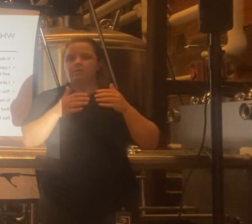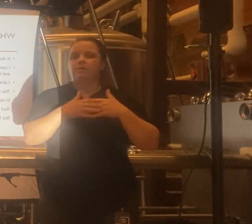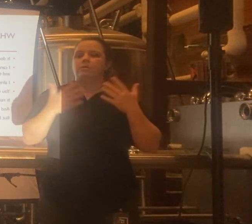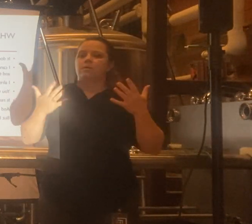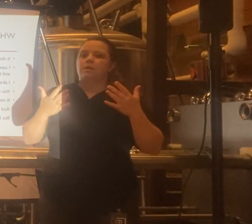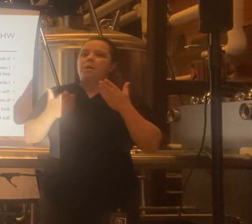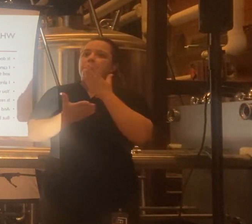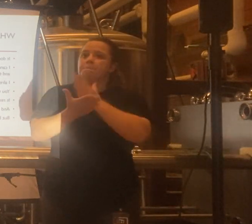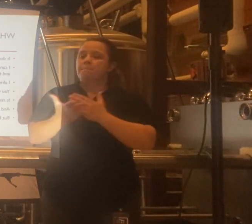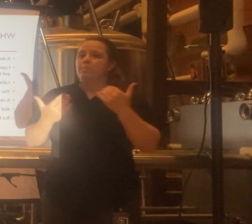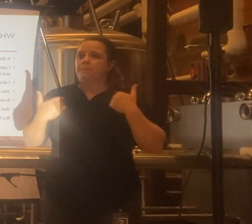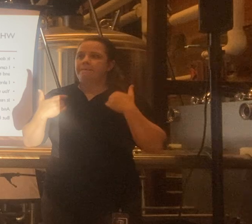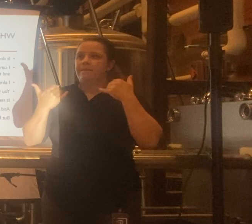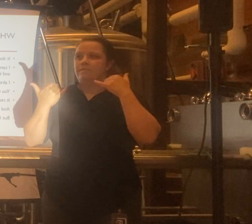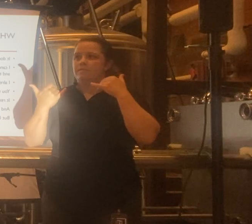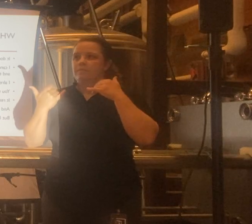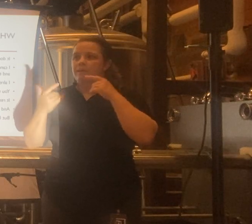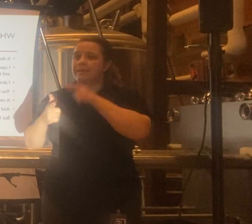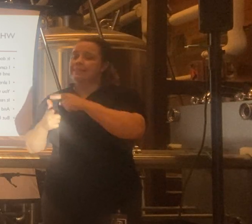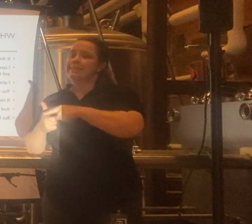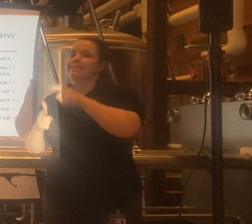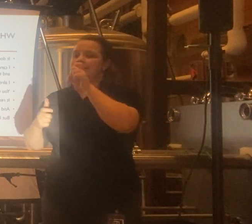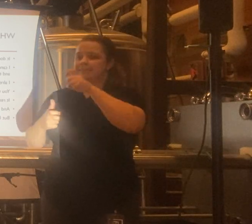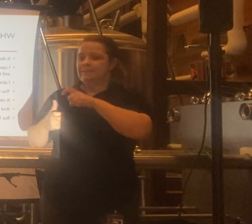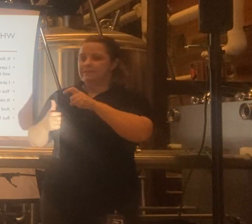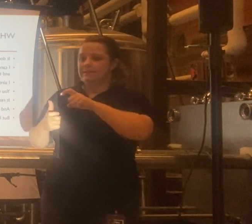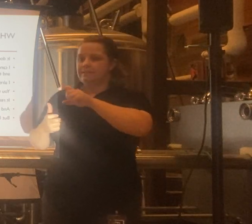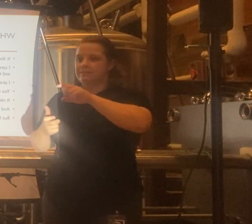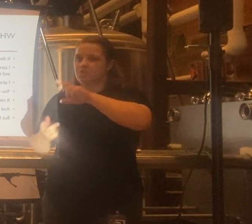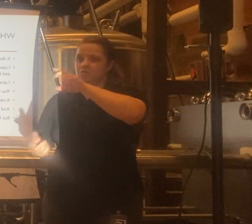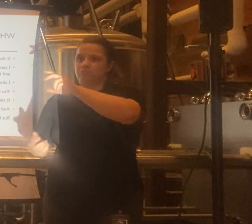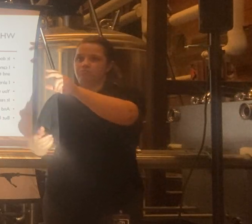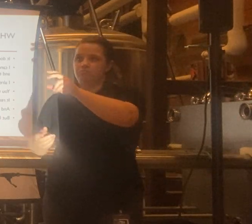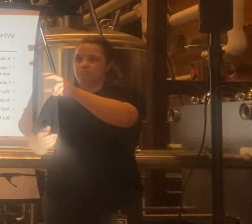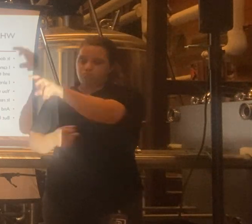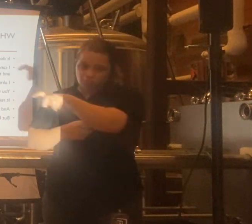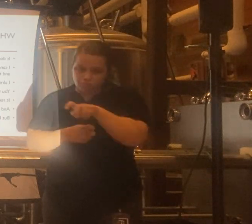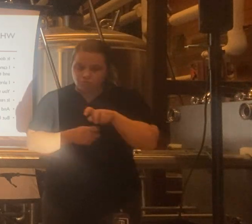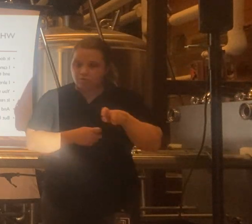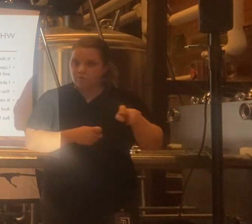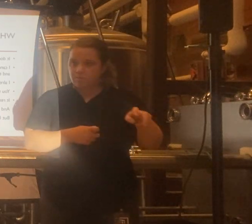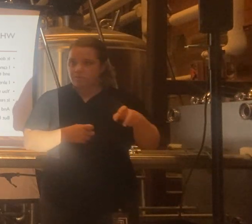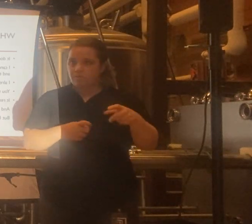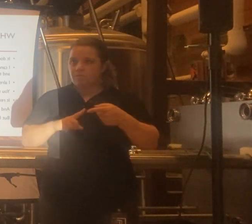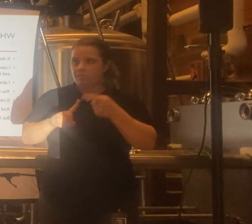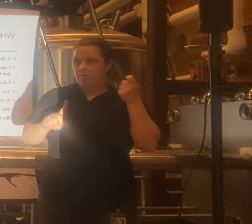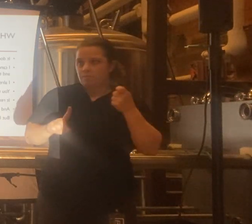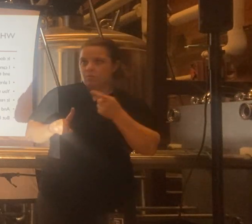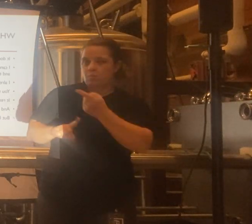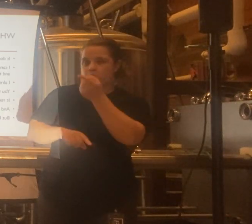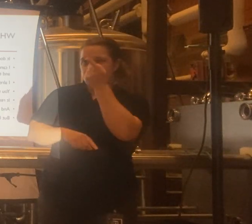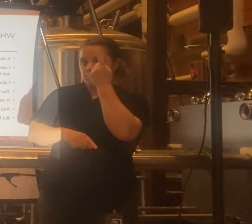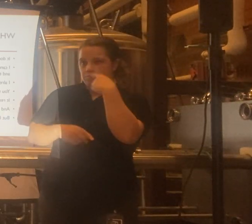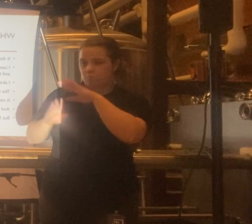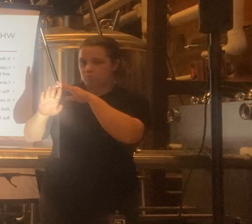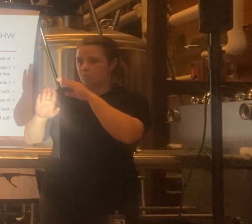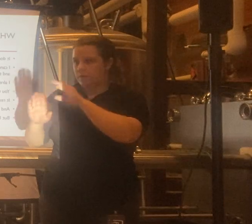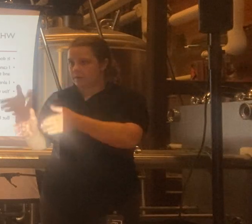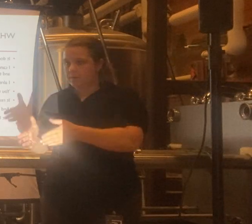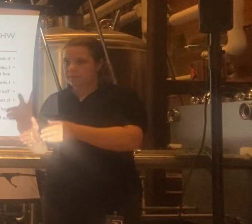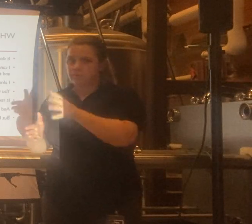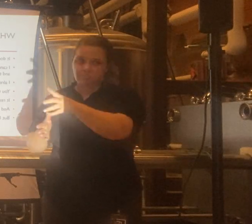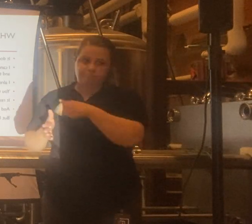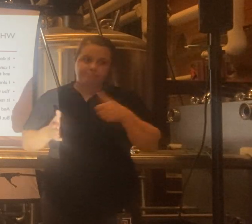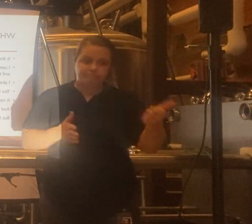but I needed to then transfer them from one house to another and make the house more livable in the event of an outage like a snowmageddon, which is what I was planning